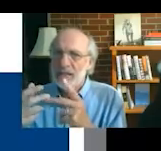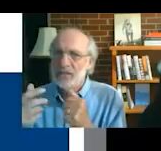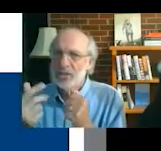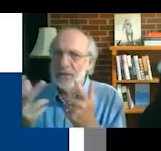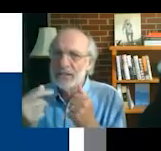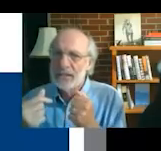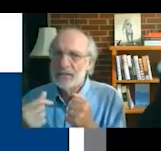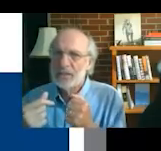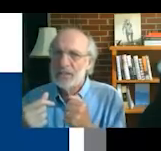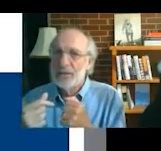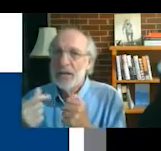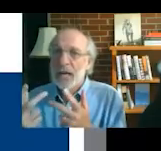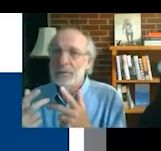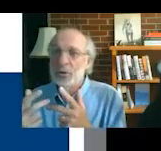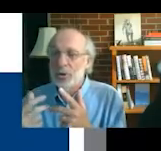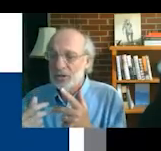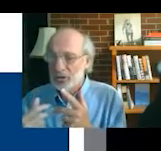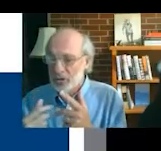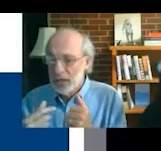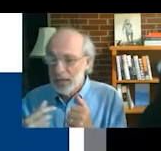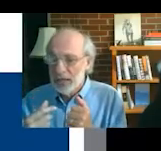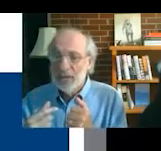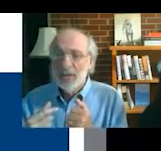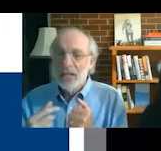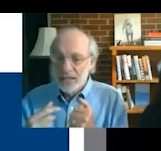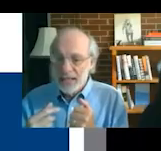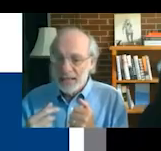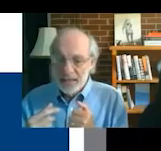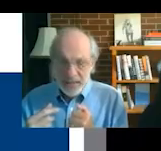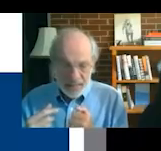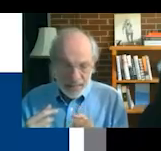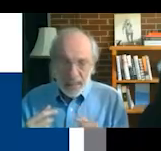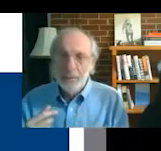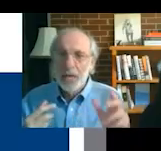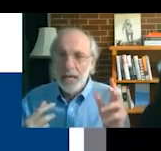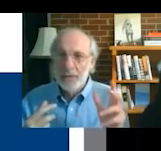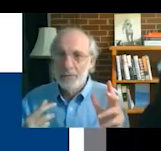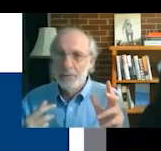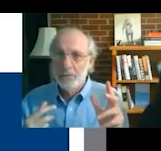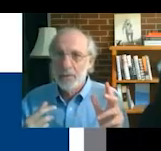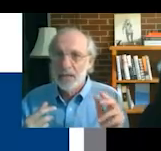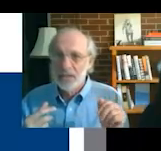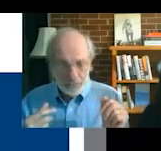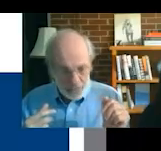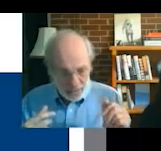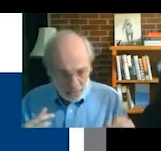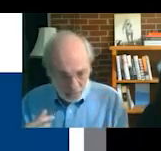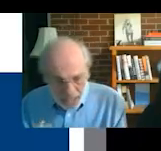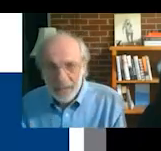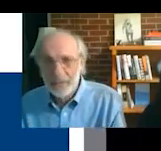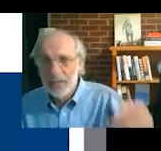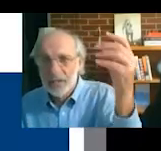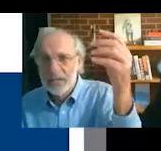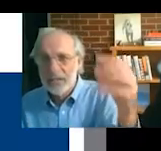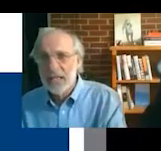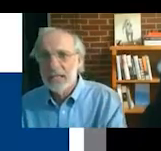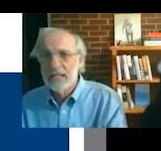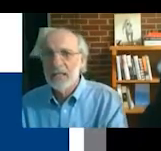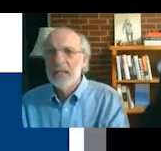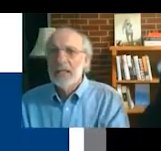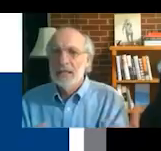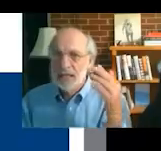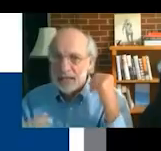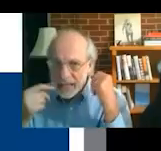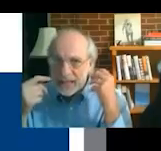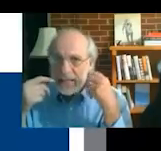emitting signs. So if I said to myself, I'm going to get the pen, I could say pen, pen, there it is and guide